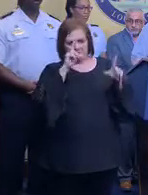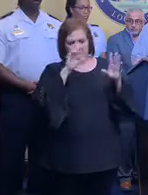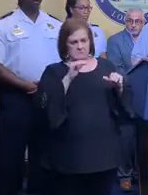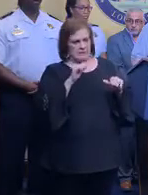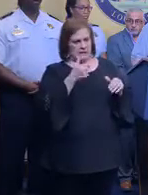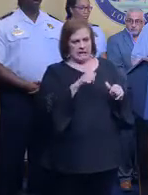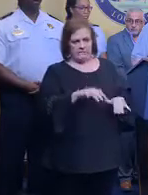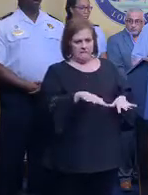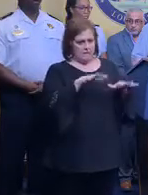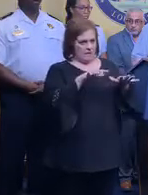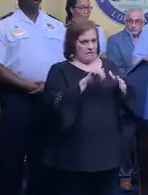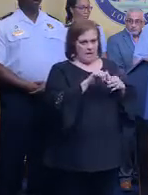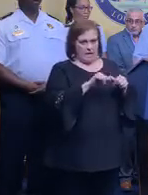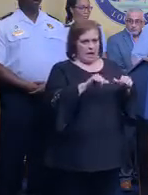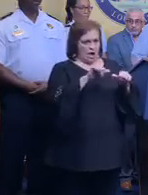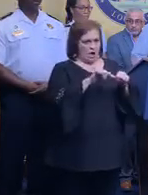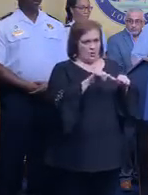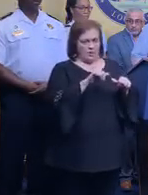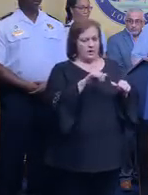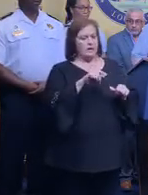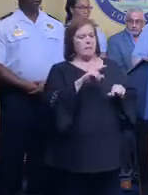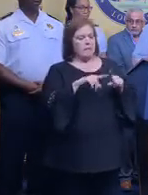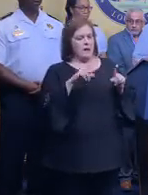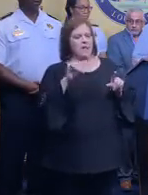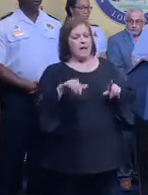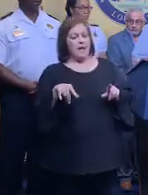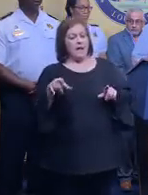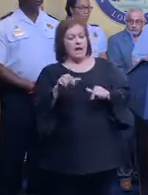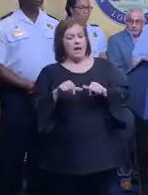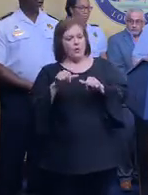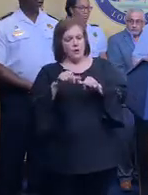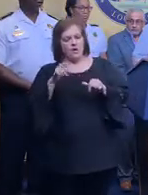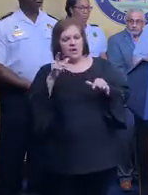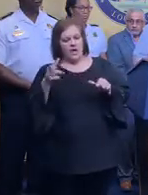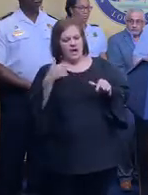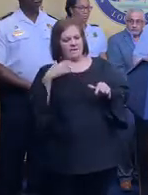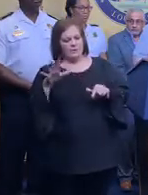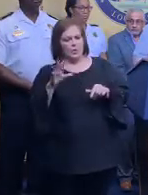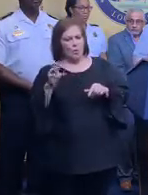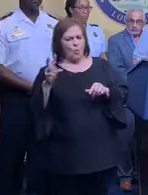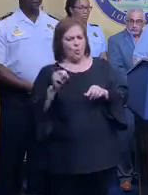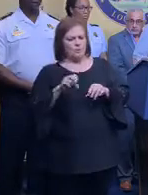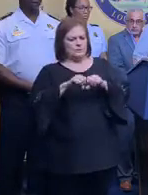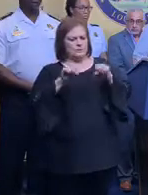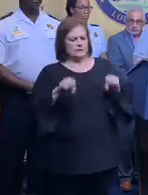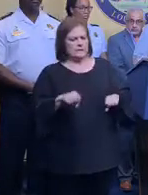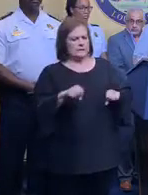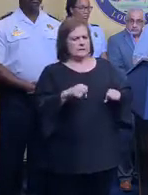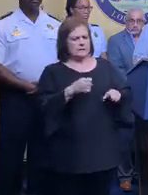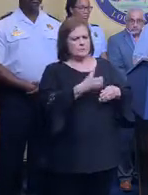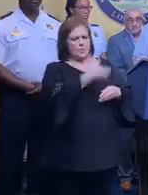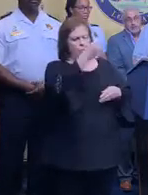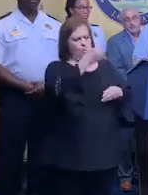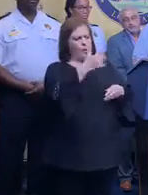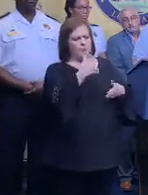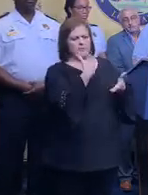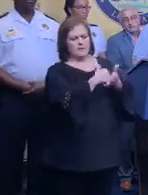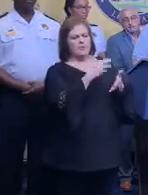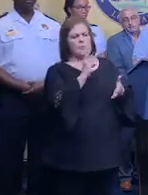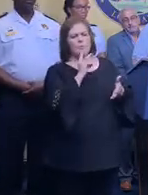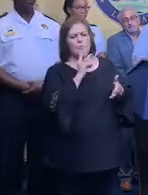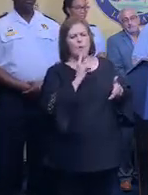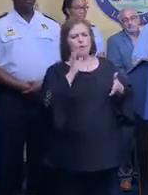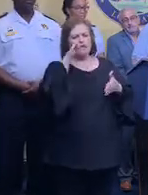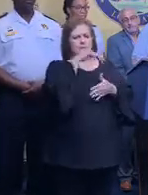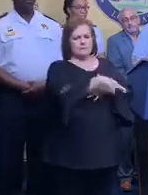the adjacent neighborhoods. It would just simply flow into the basin that already has its own system of flood walls to protect it. But if it came through the core property,